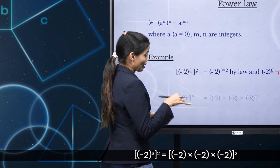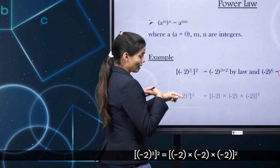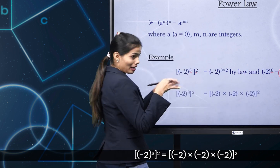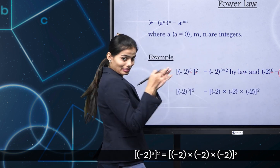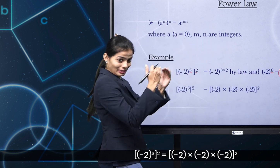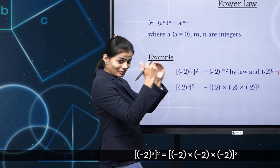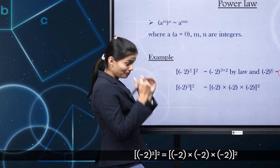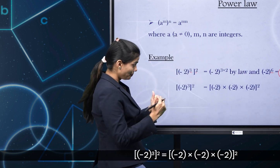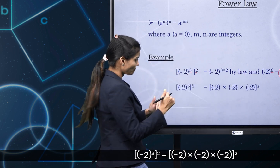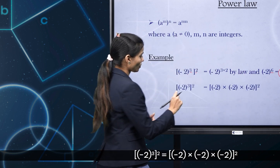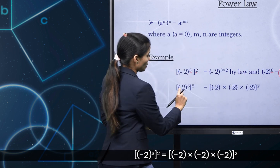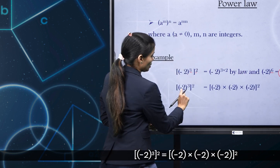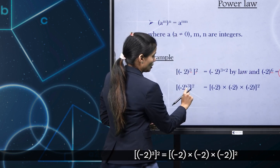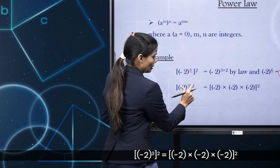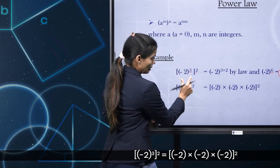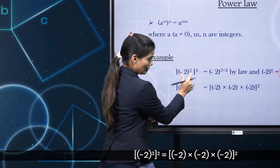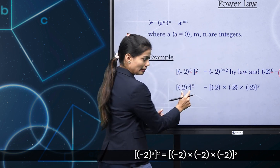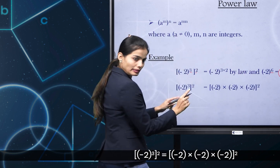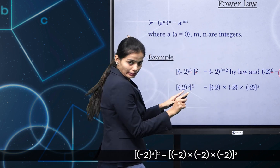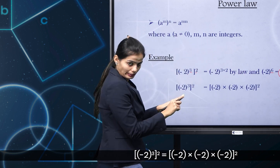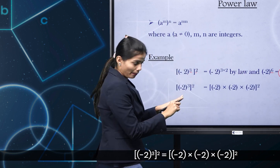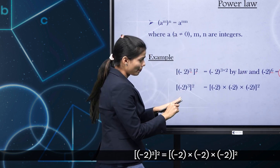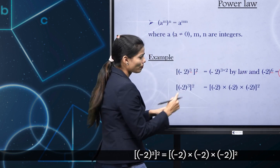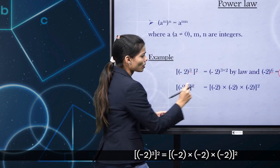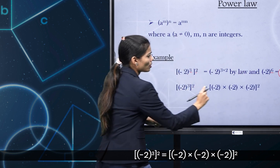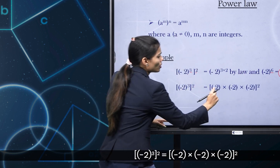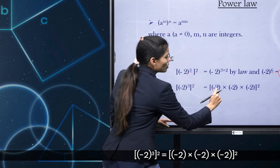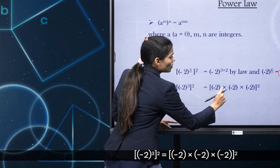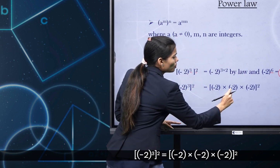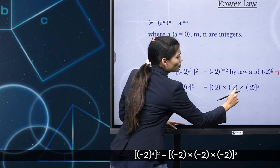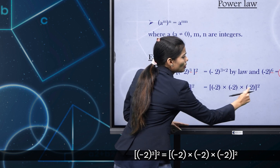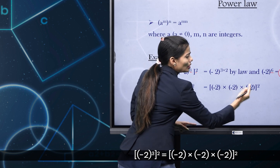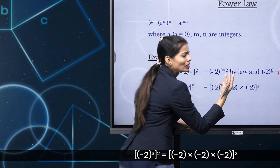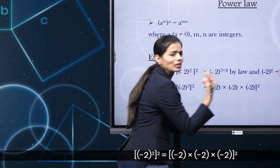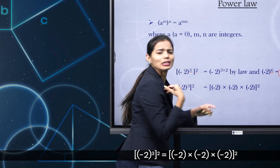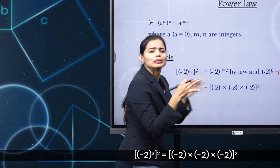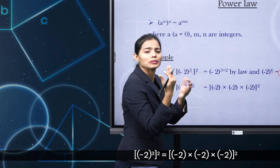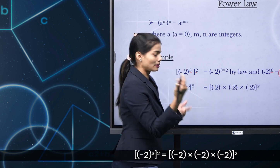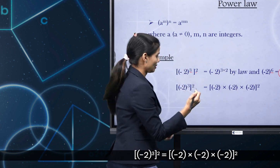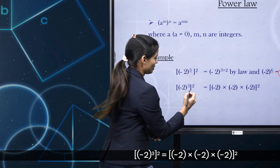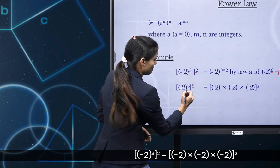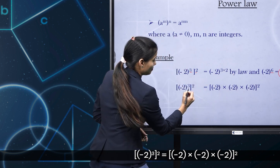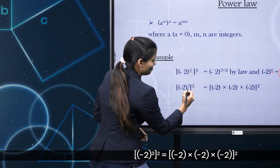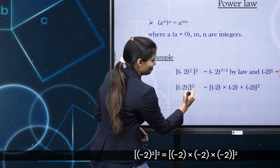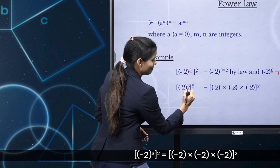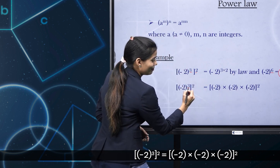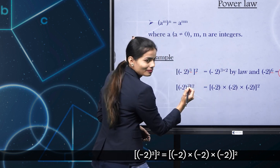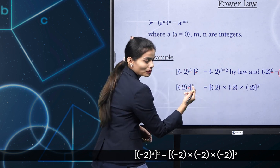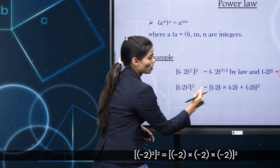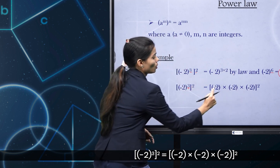Minus 2 to the power 3 whole power 2 is equal to minus 2 into minus 2 into minus 2 to the power